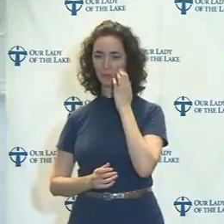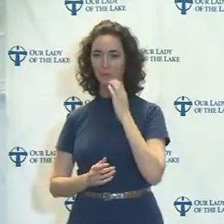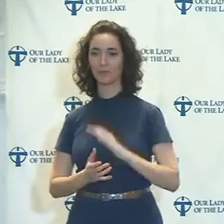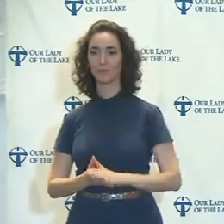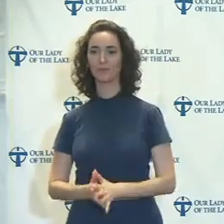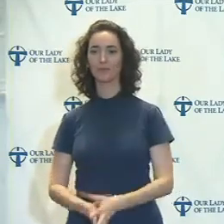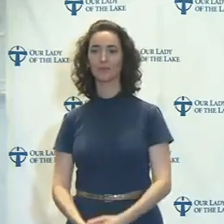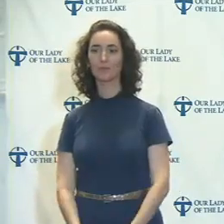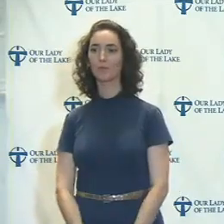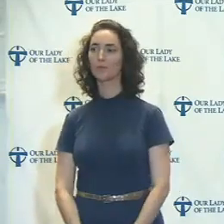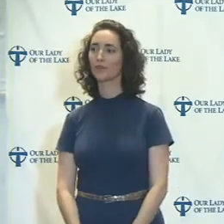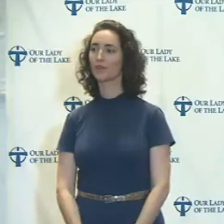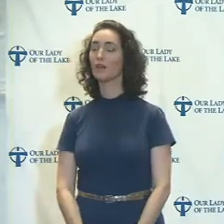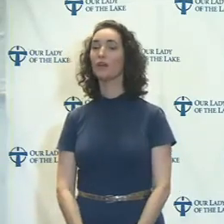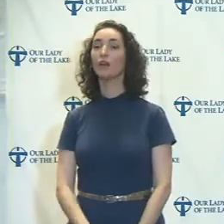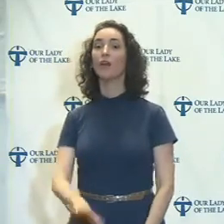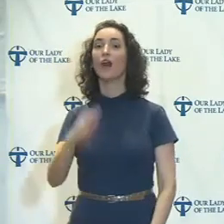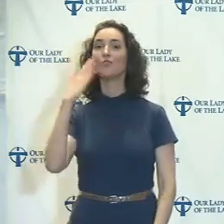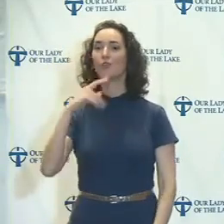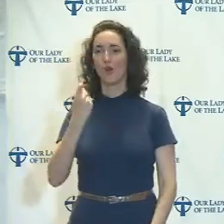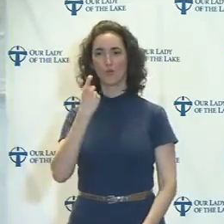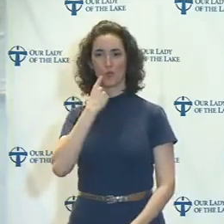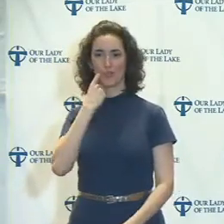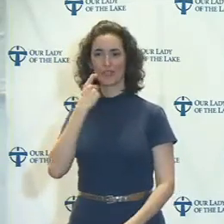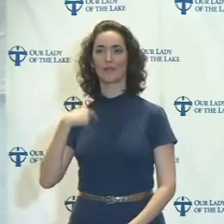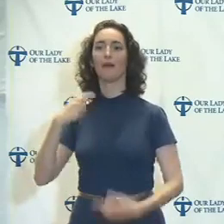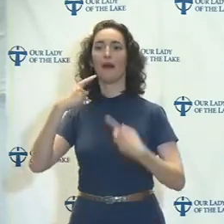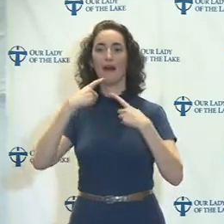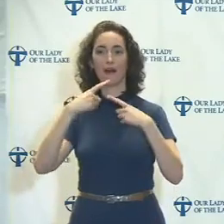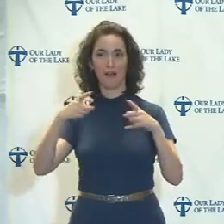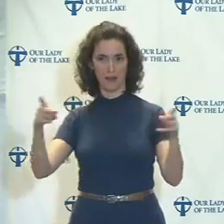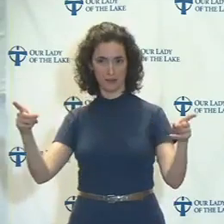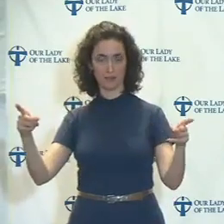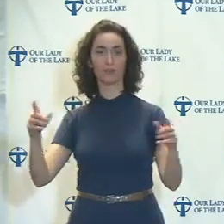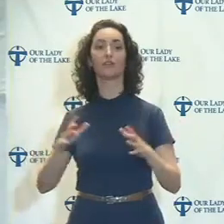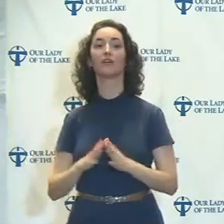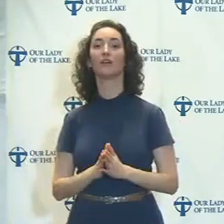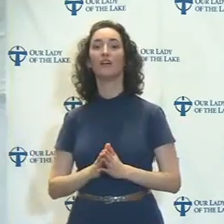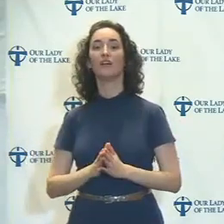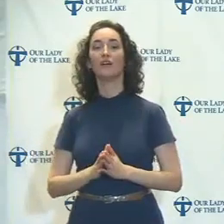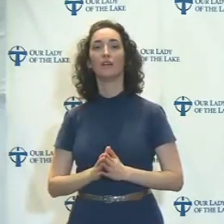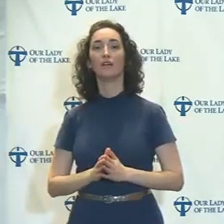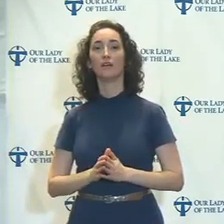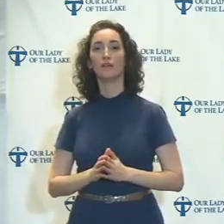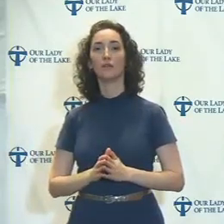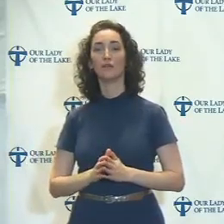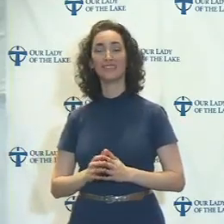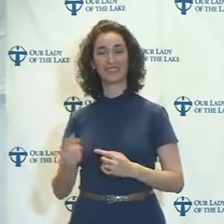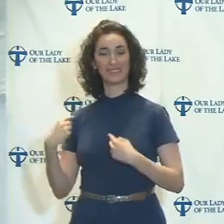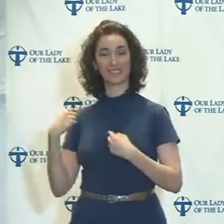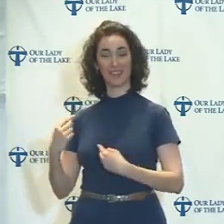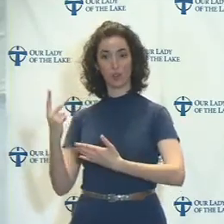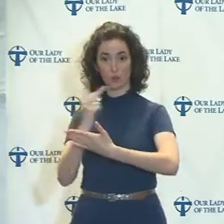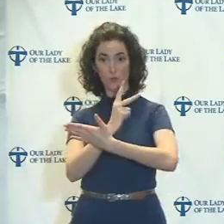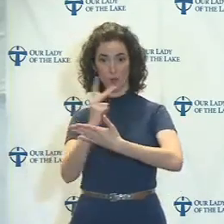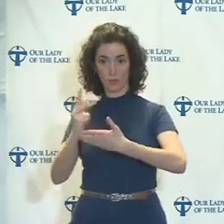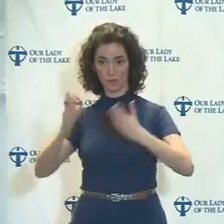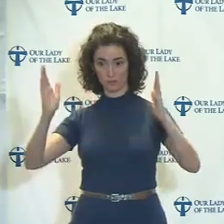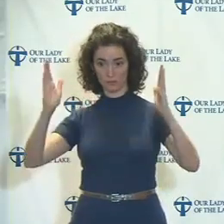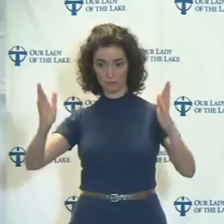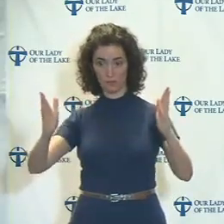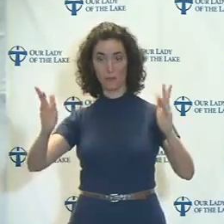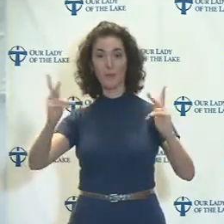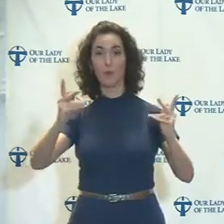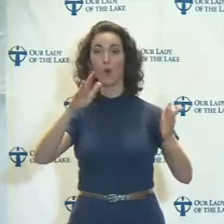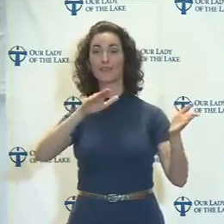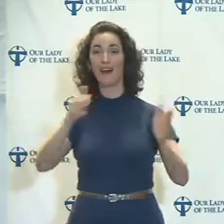You know, I announced the other day that we had lost 1,000 people in the previous 3 weeks.